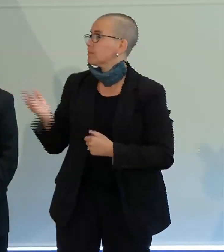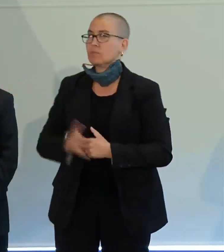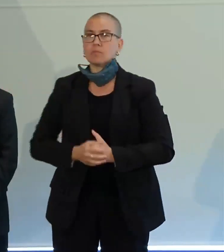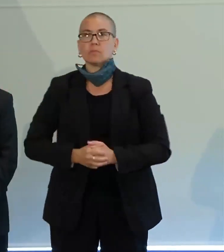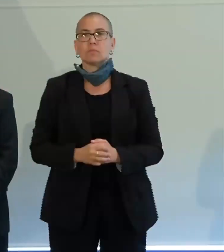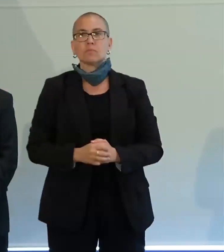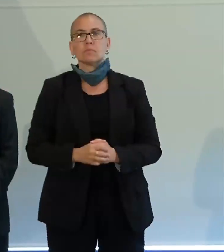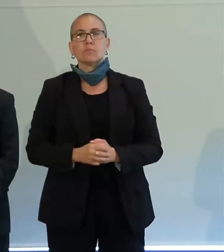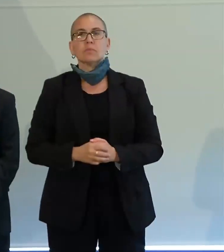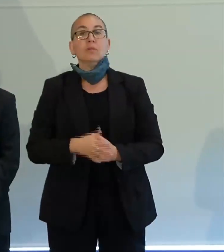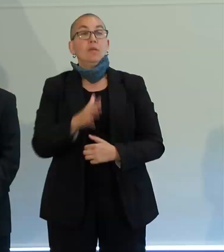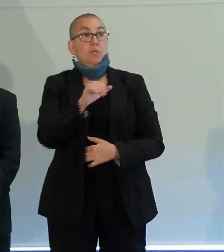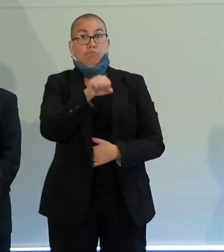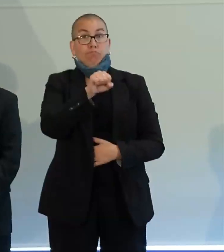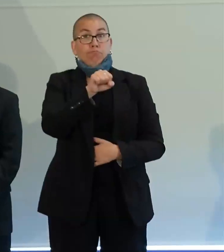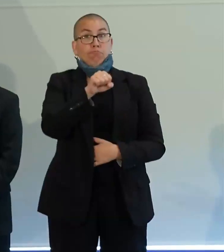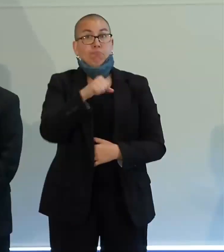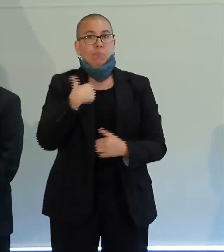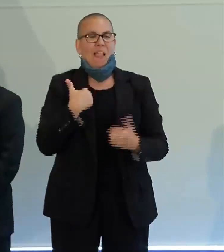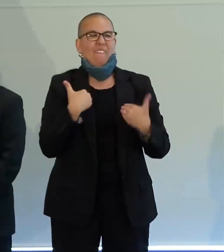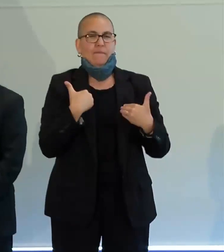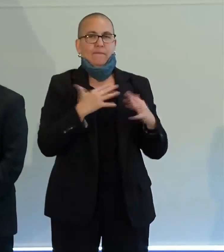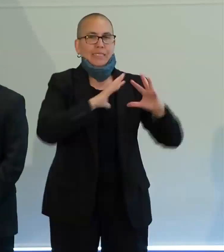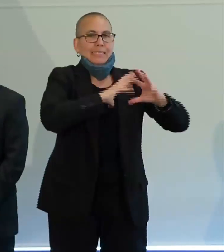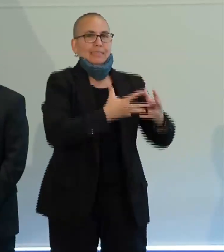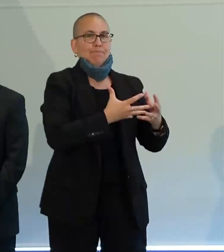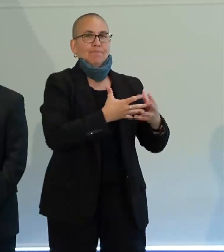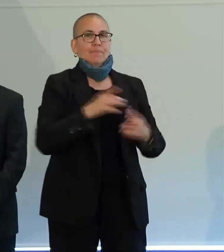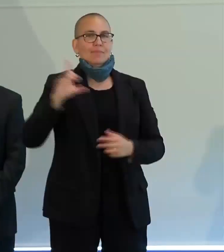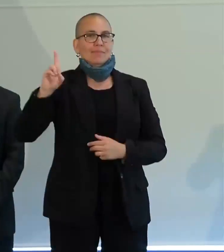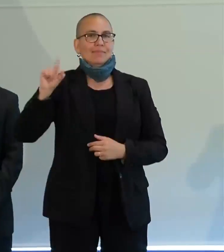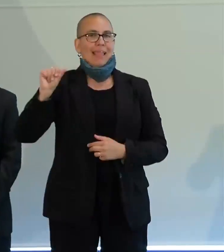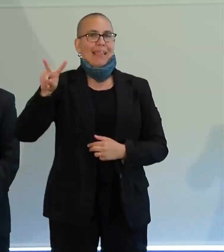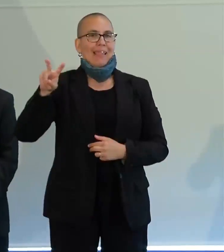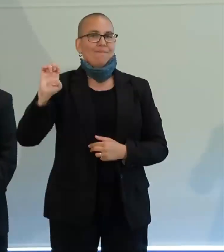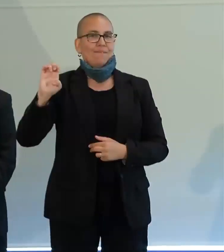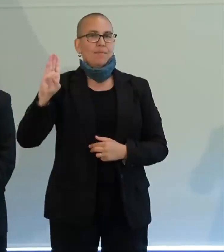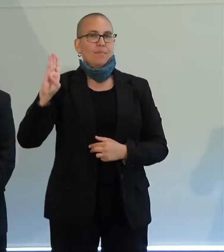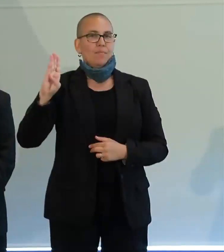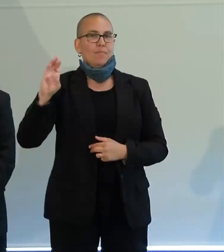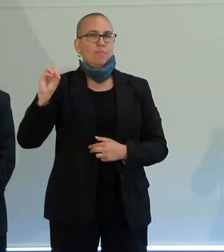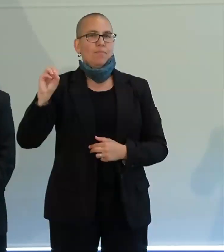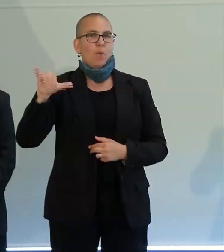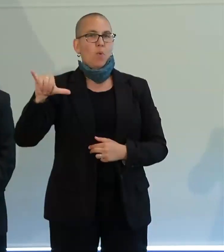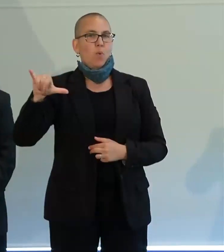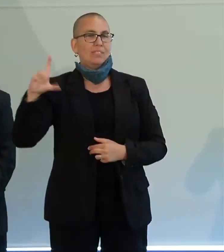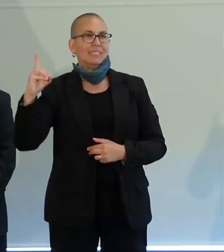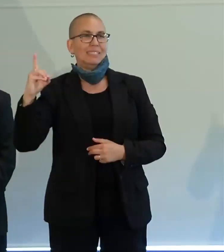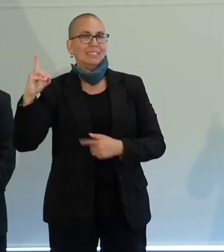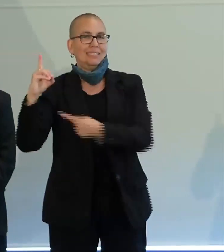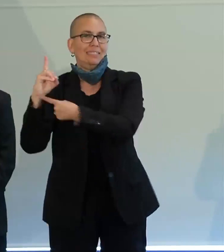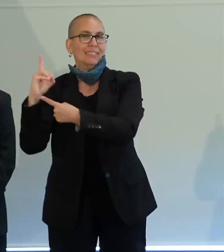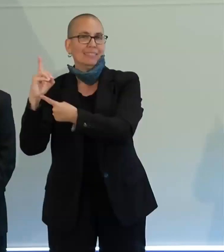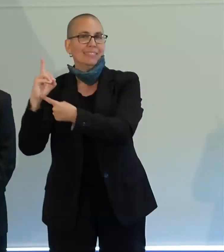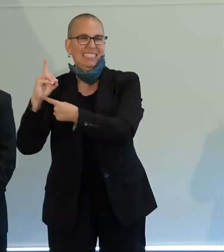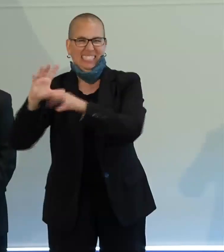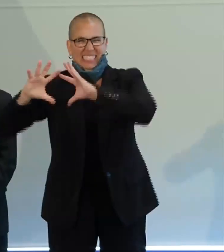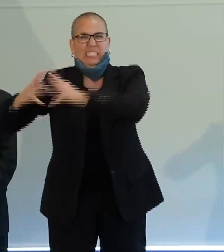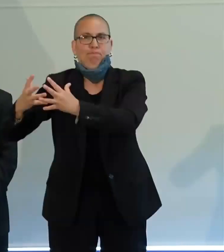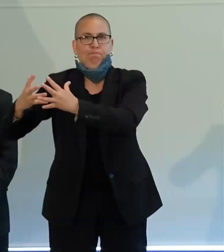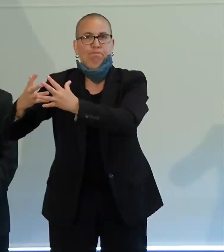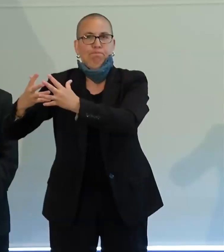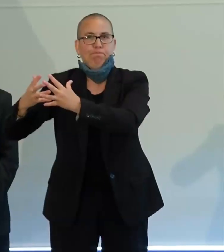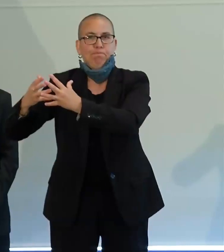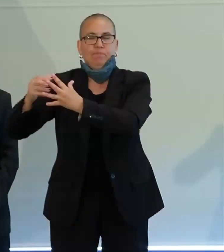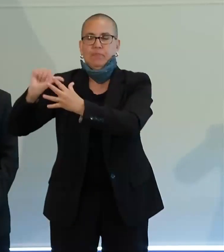this work. I would like to just introduce David Voigt as well. He is a deputy at the Attorney General's office. He heads